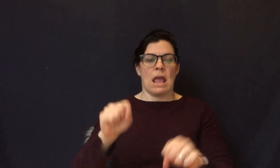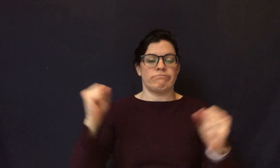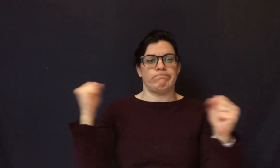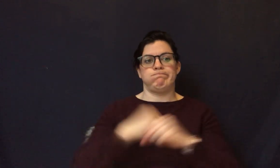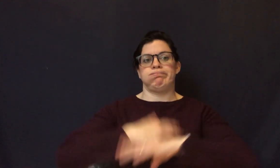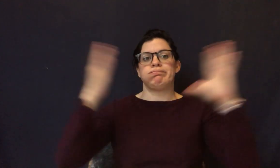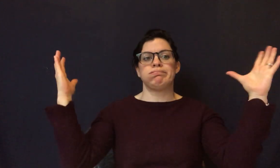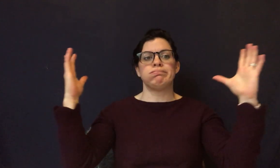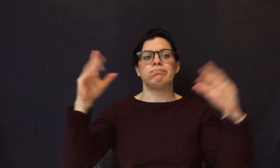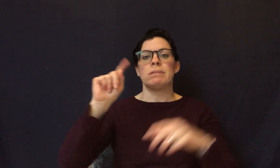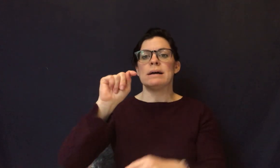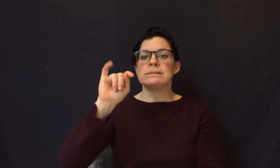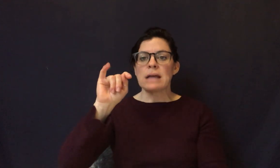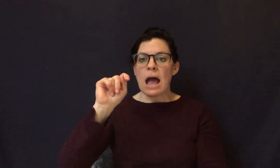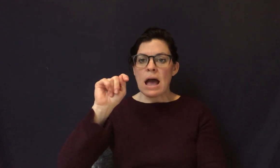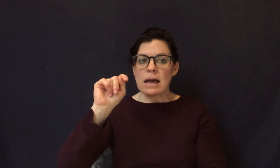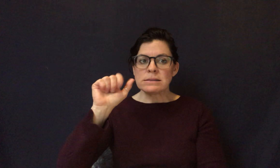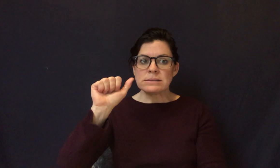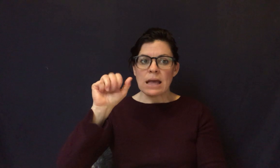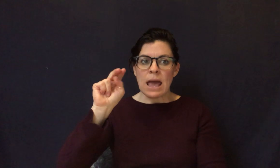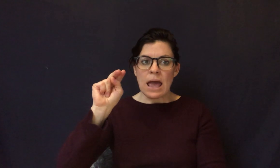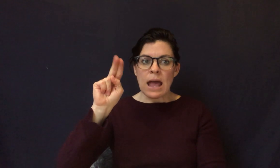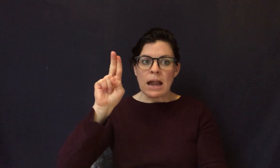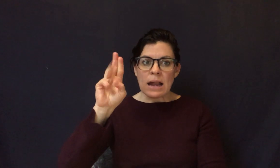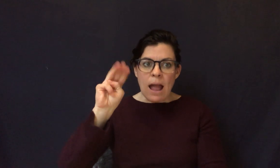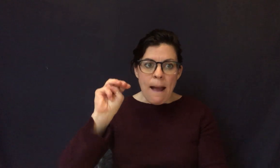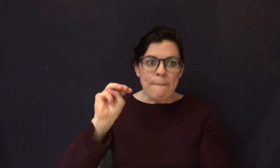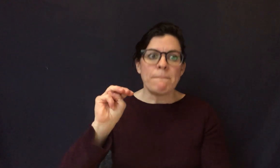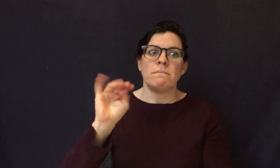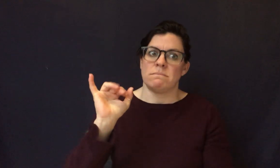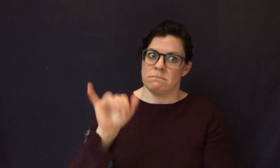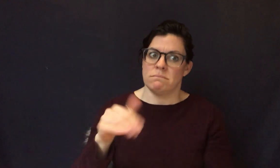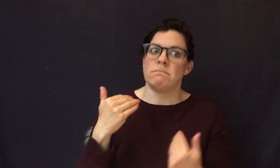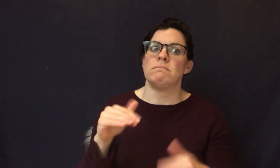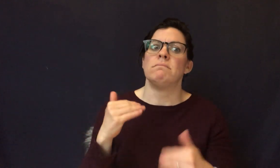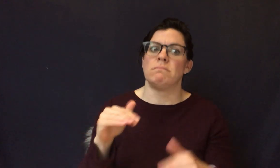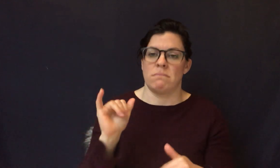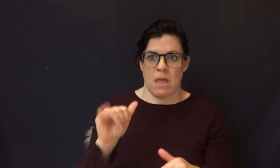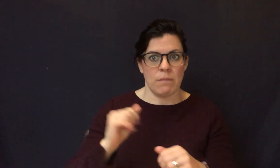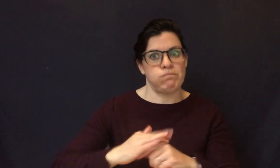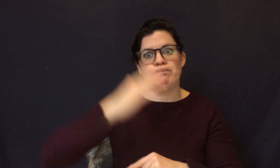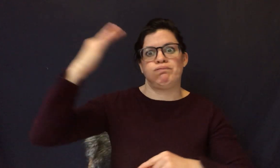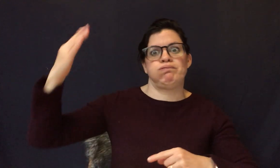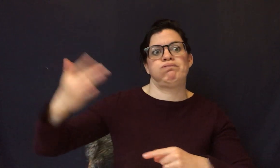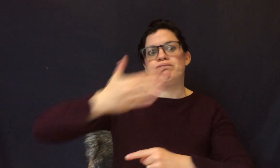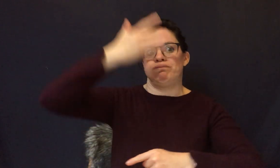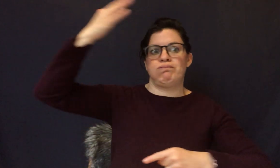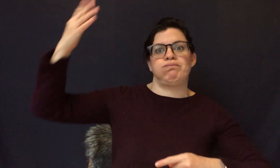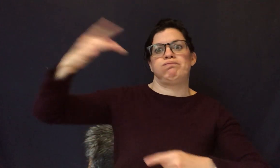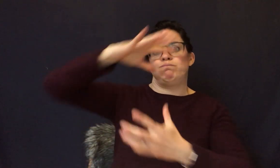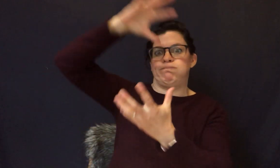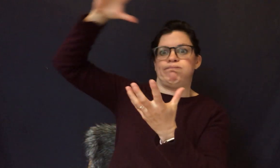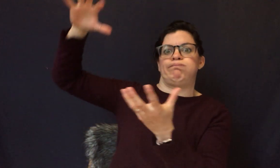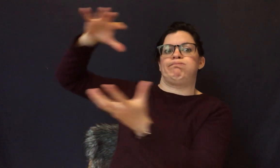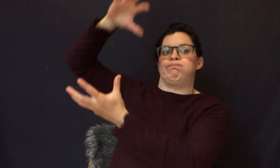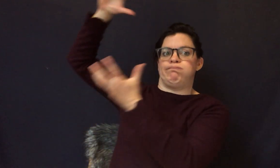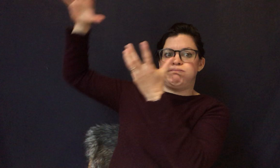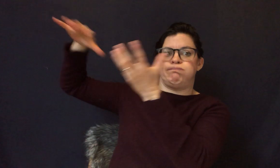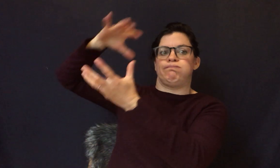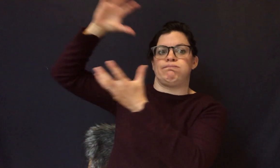of smoke and stuff like that. All right. Unless you're working in some kind of a rehabilitation plant, you